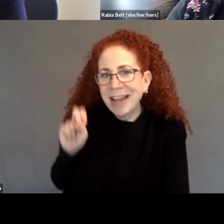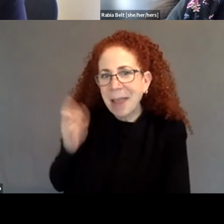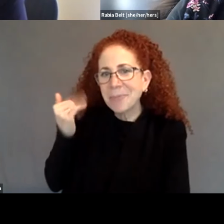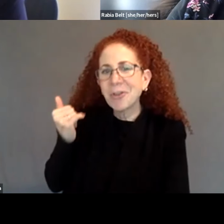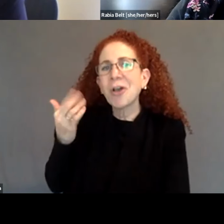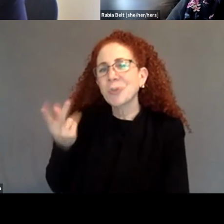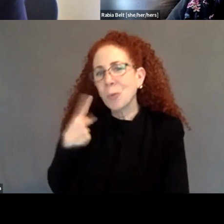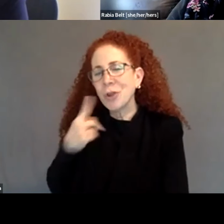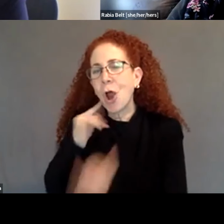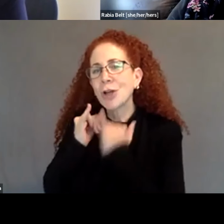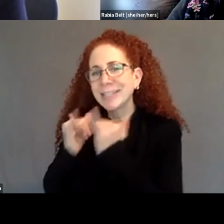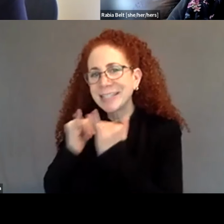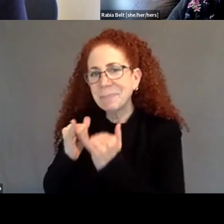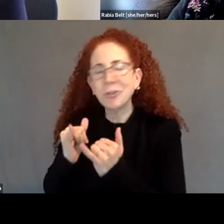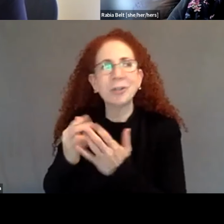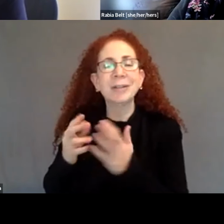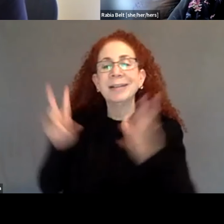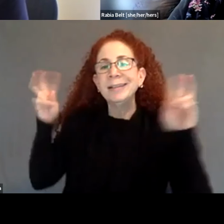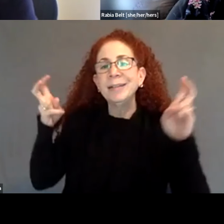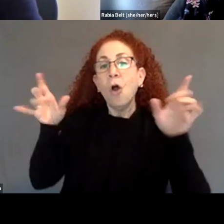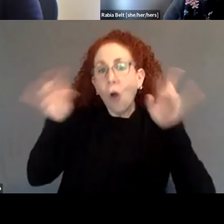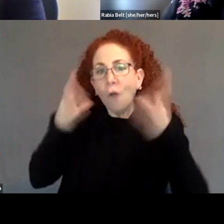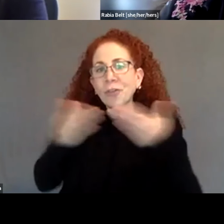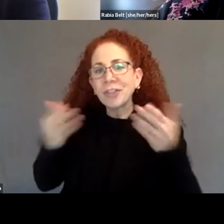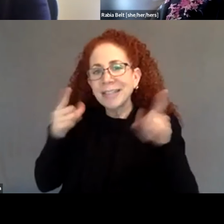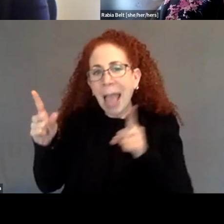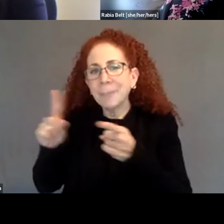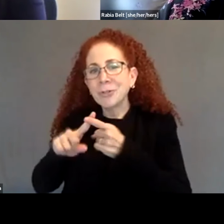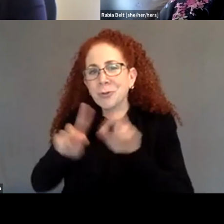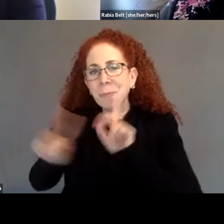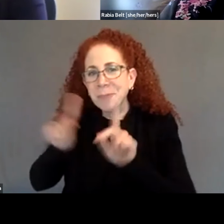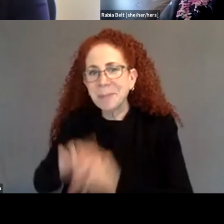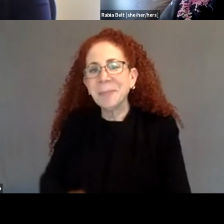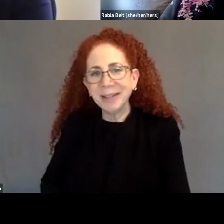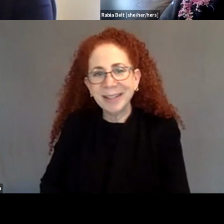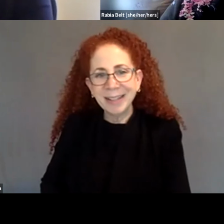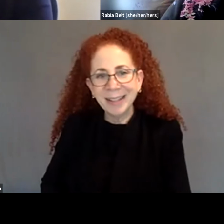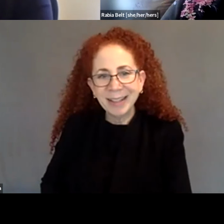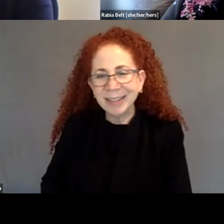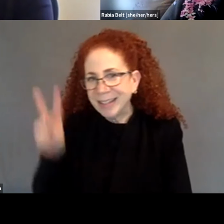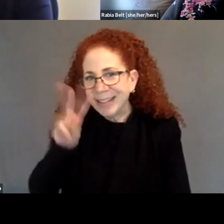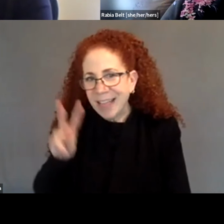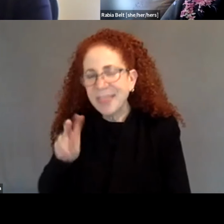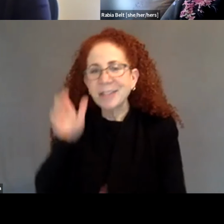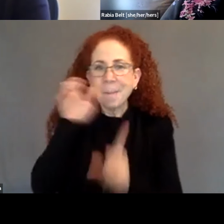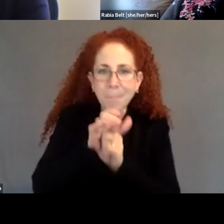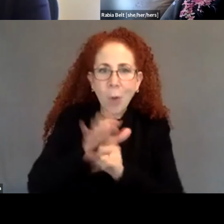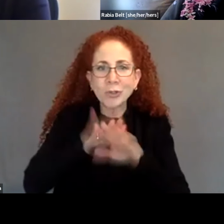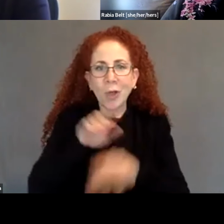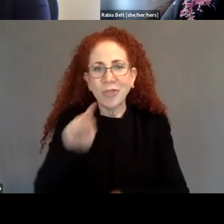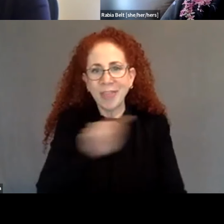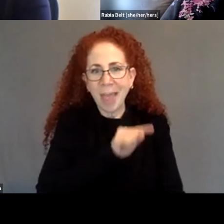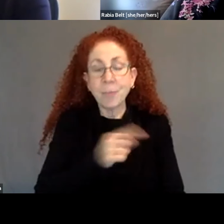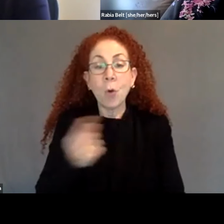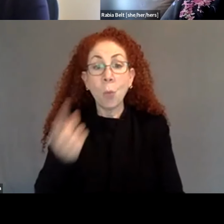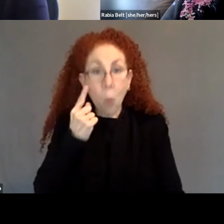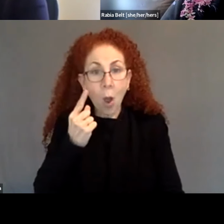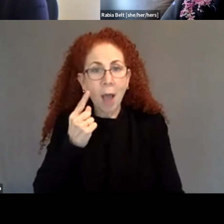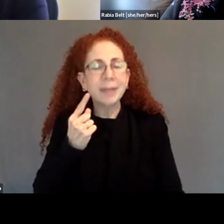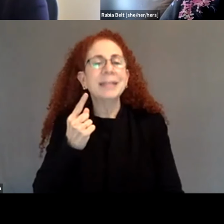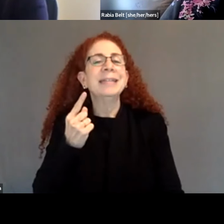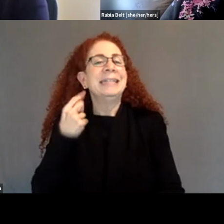this is awful things happening to people that is being imposed upon them. One of the